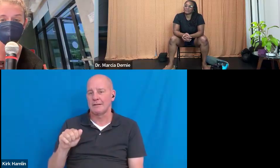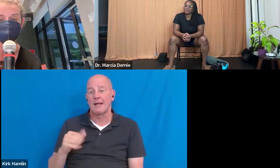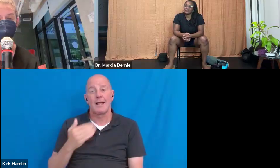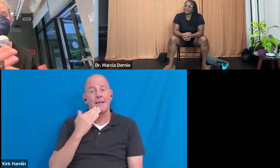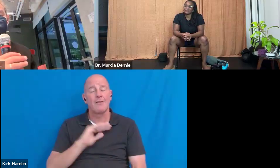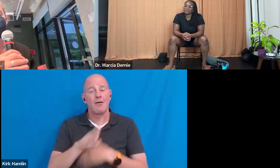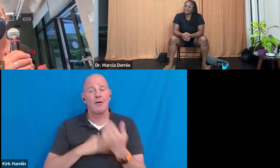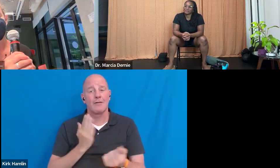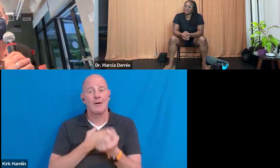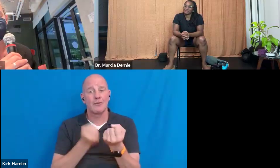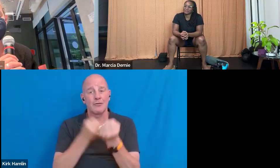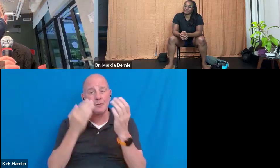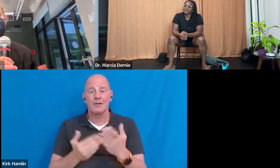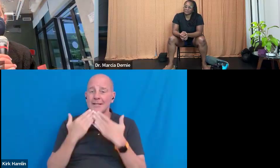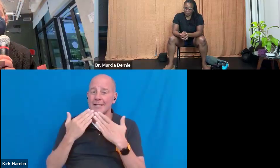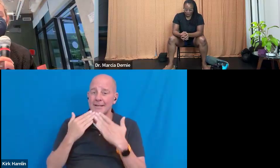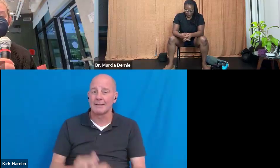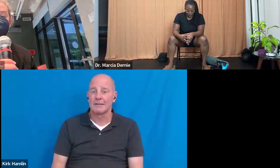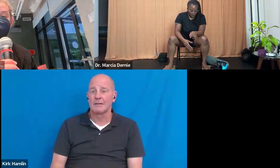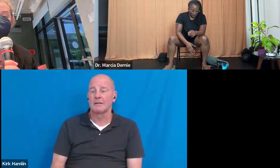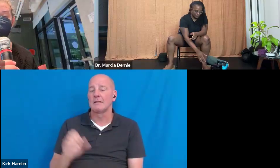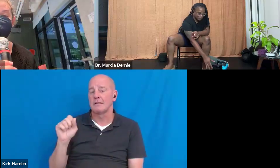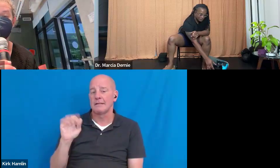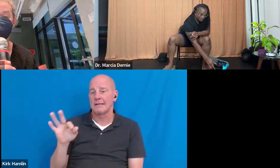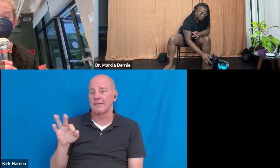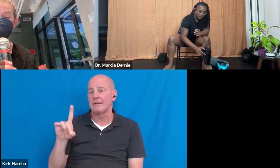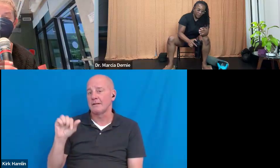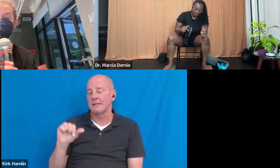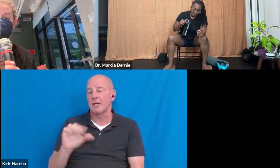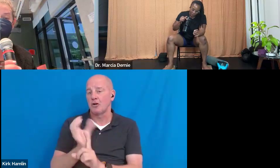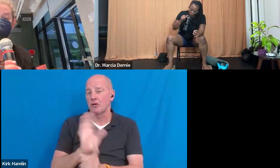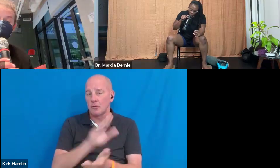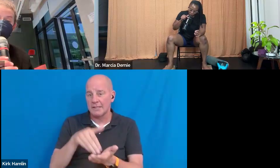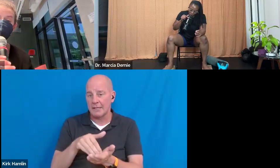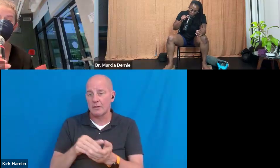who made this possible today. The San Francisco Disability Cultural